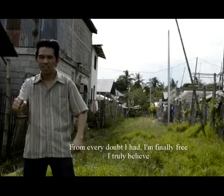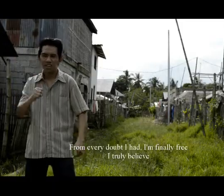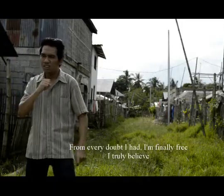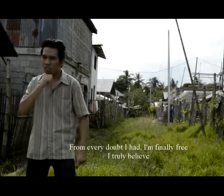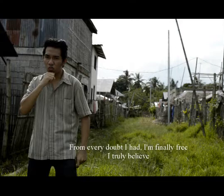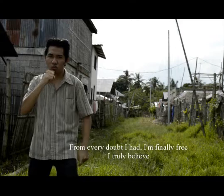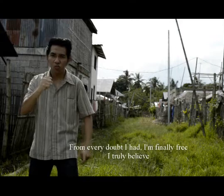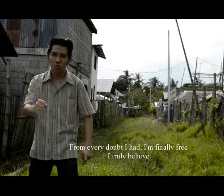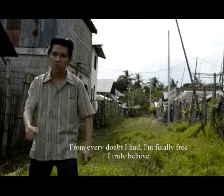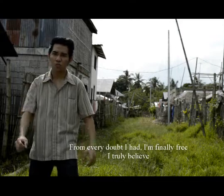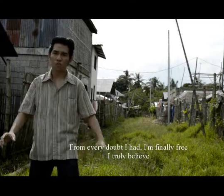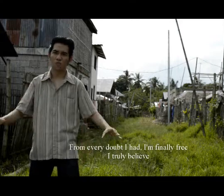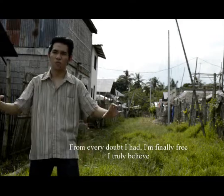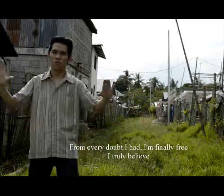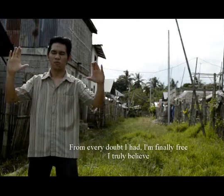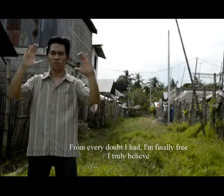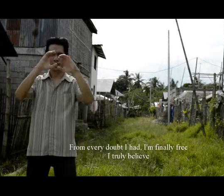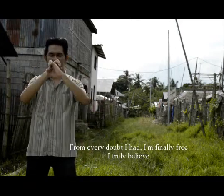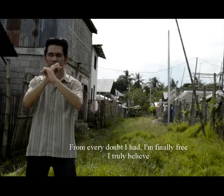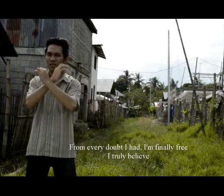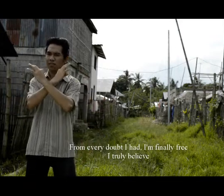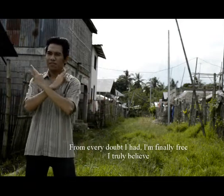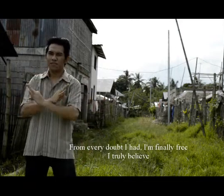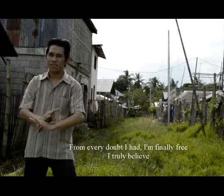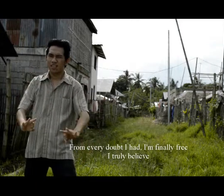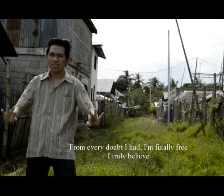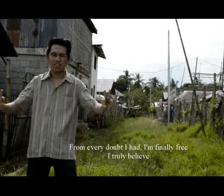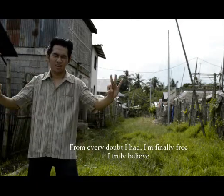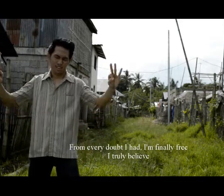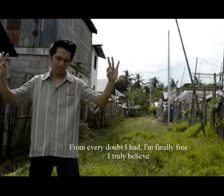Every doubt I had, I'm finally free.